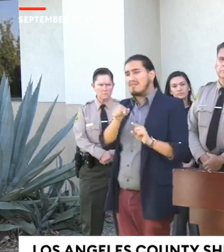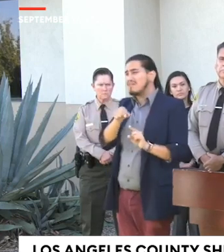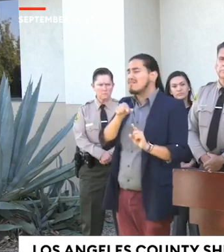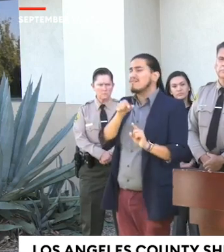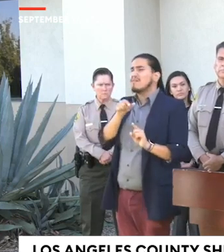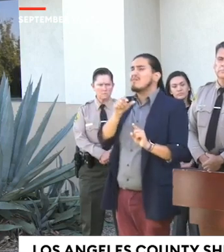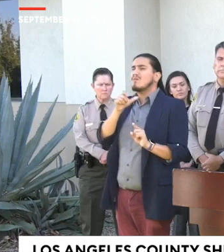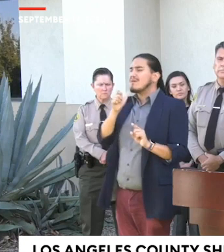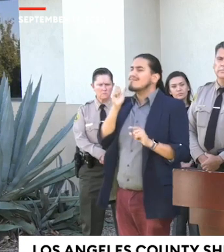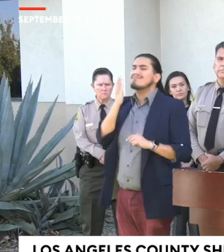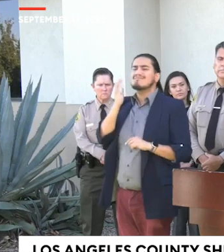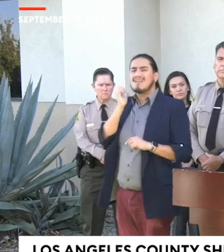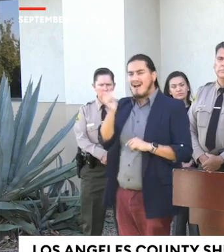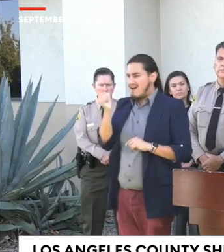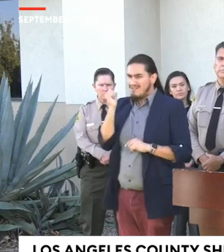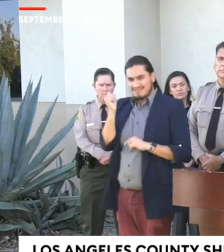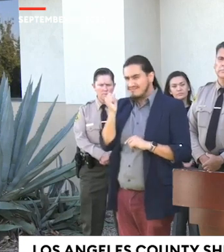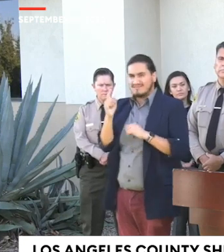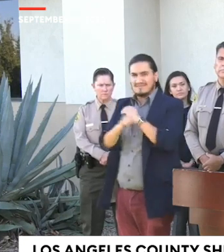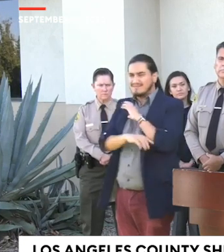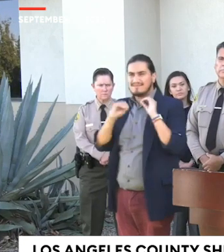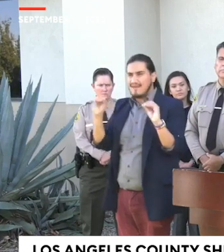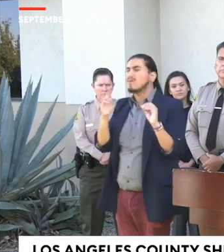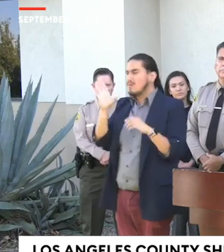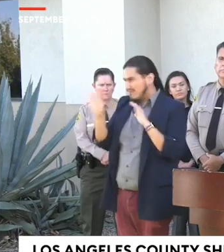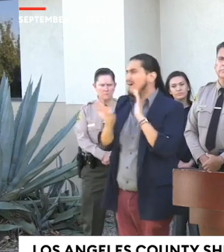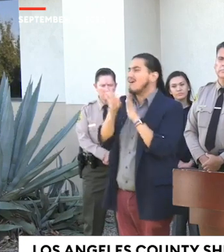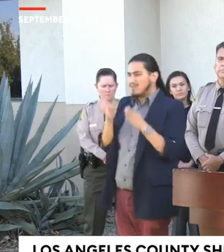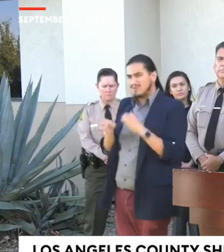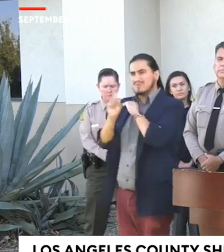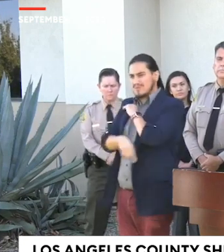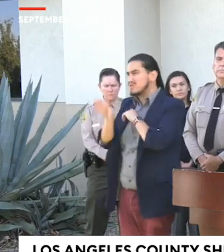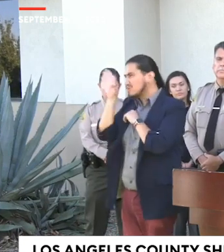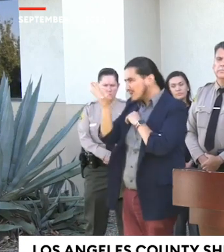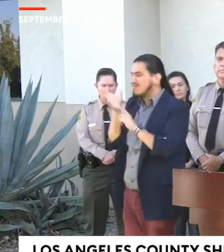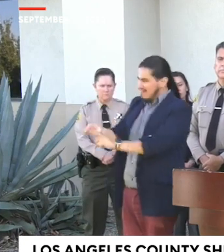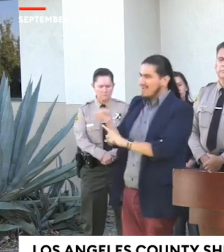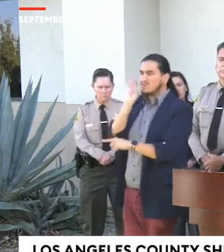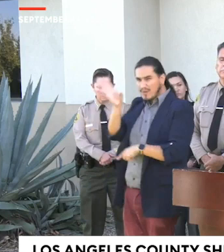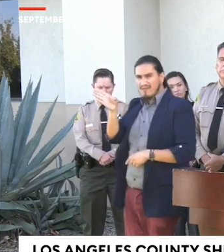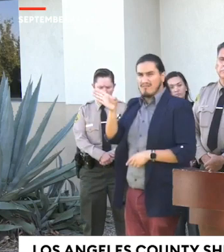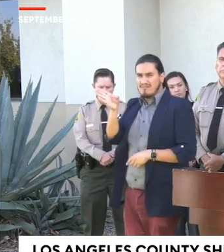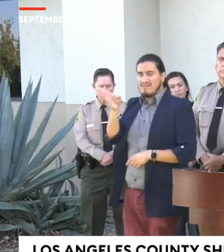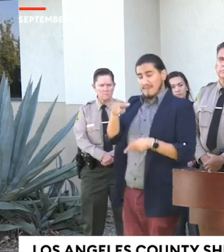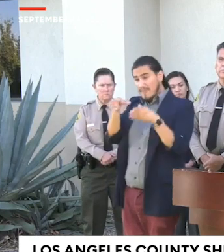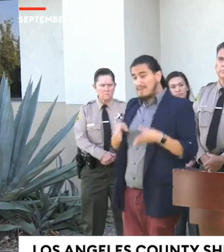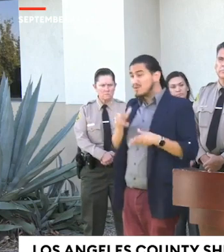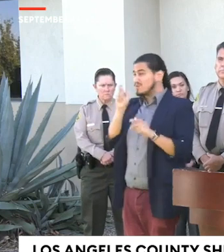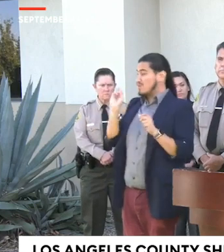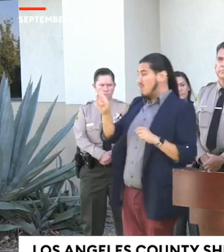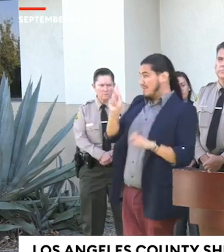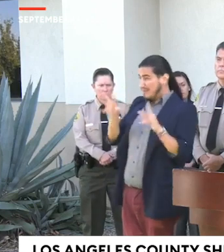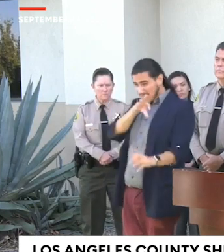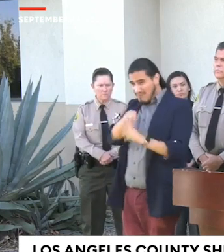will not go unpunished. Whoever committed this cowardly act will be caught. The persons or